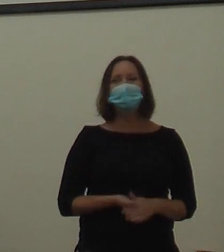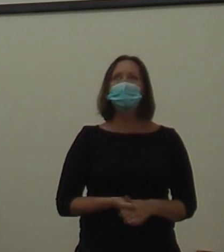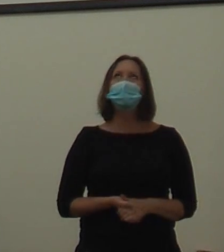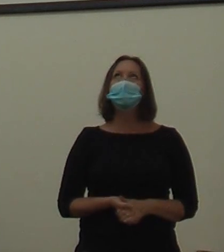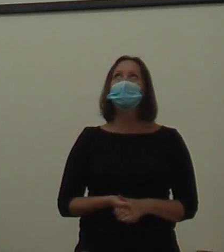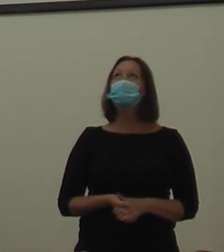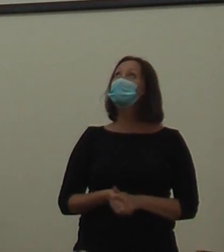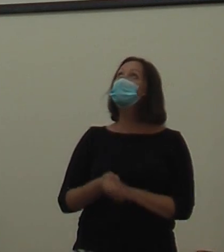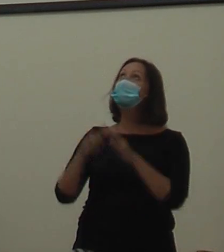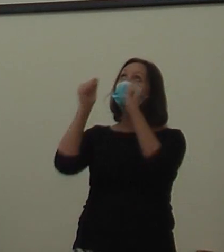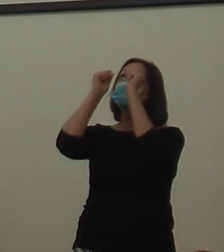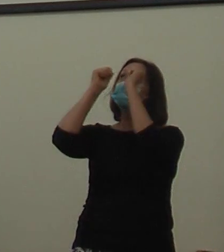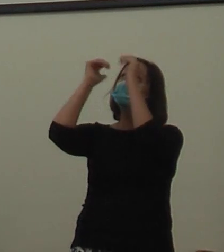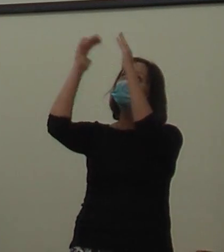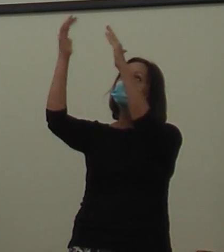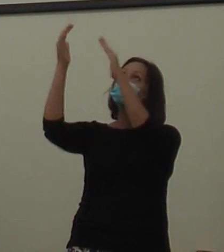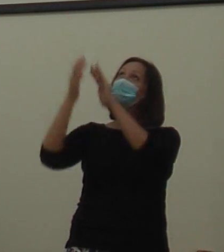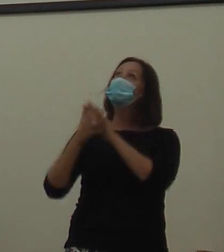Father,